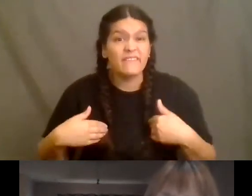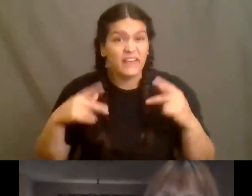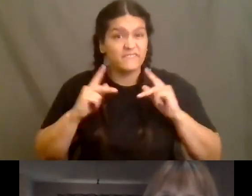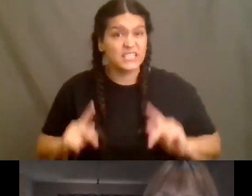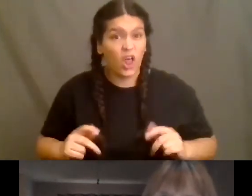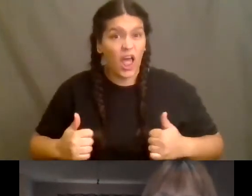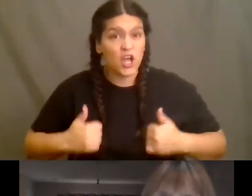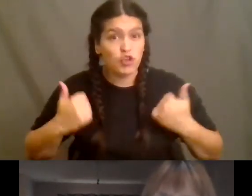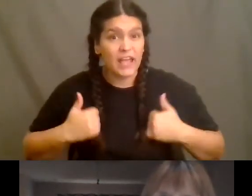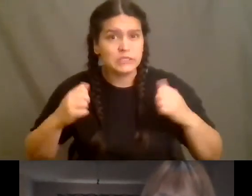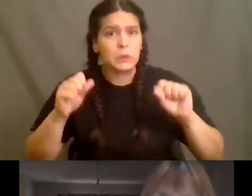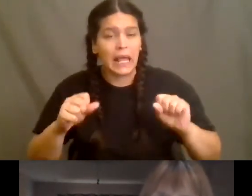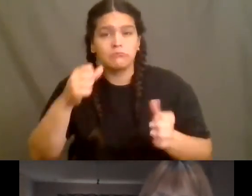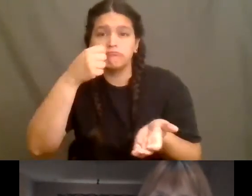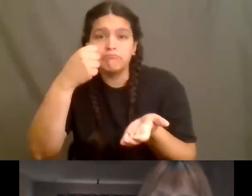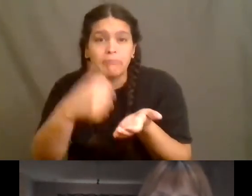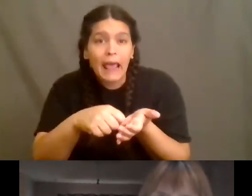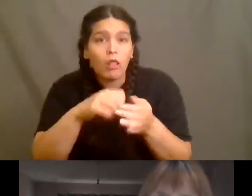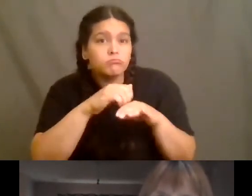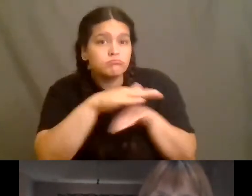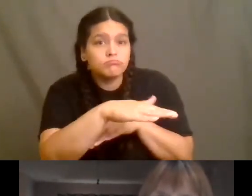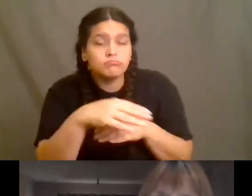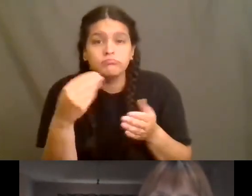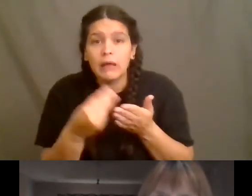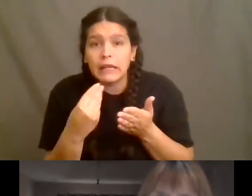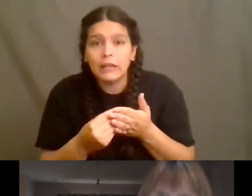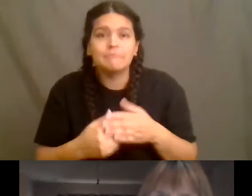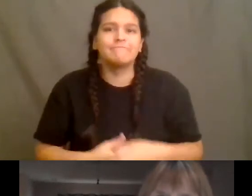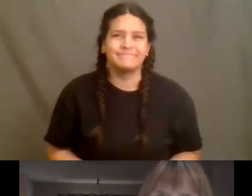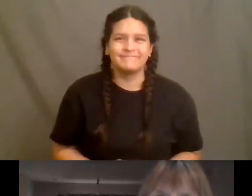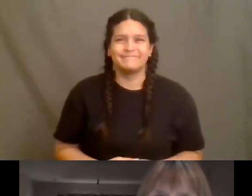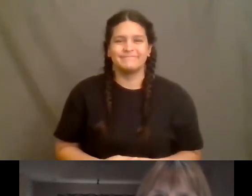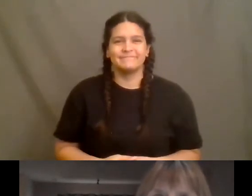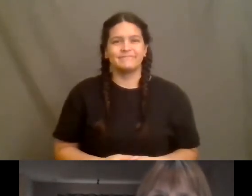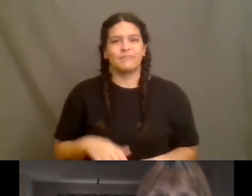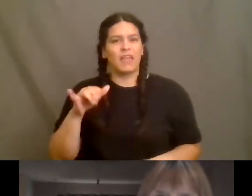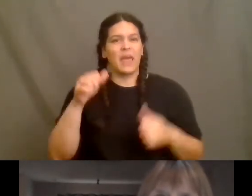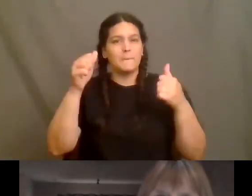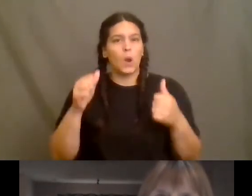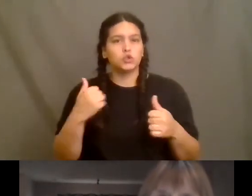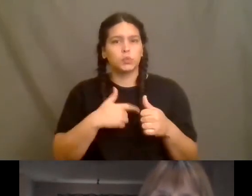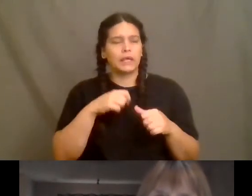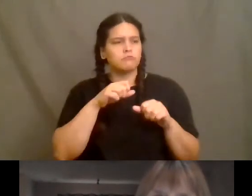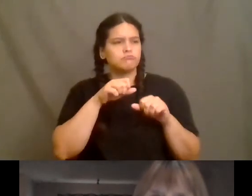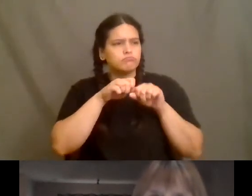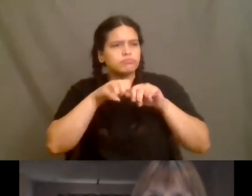Zoom links and also on the social media posts that we blasted out as well. And then